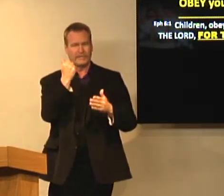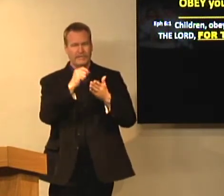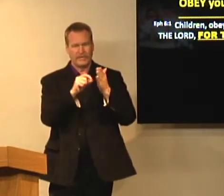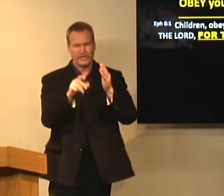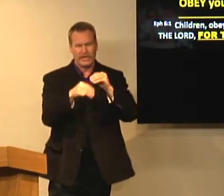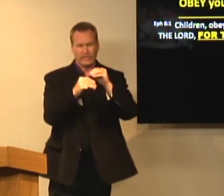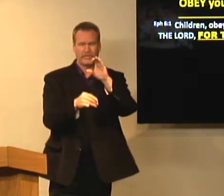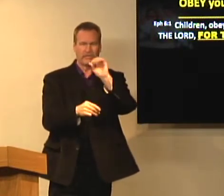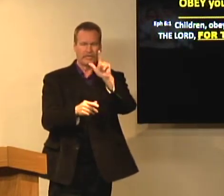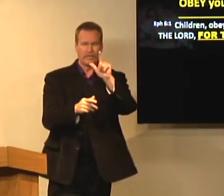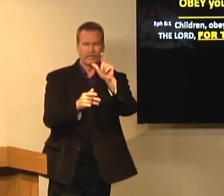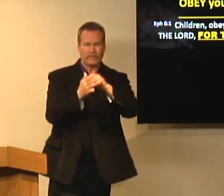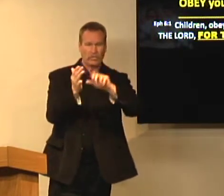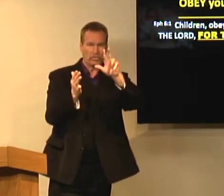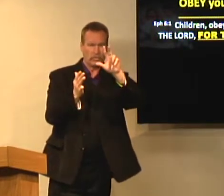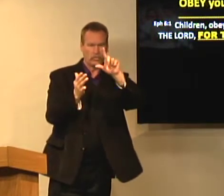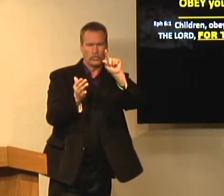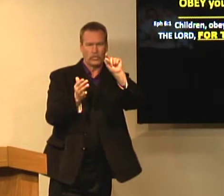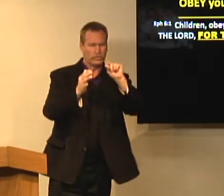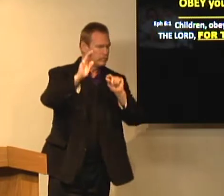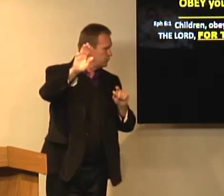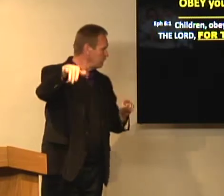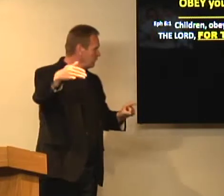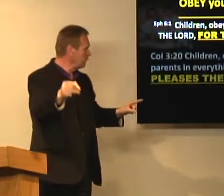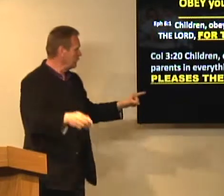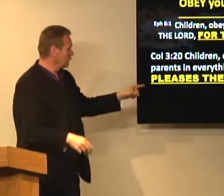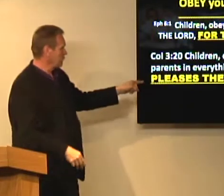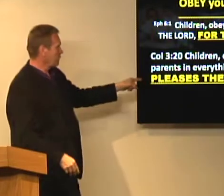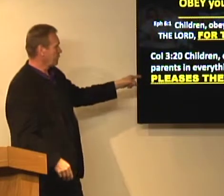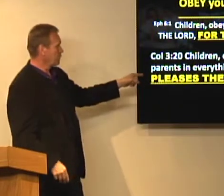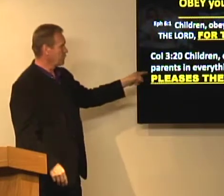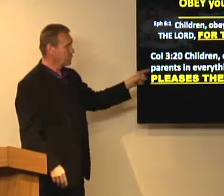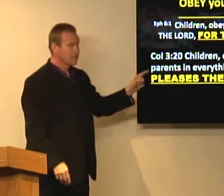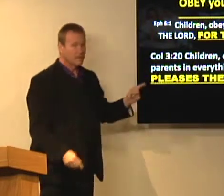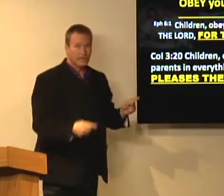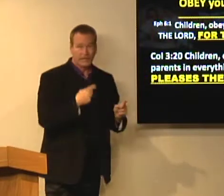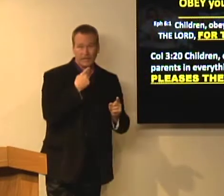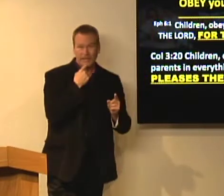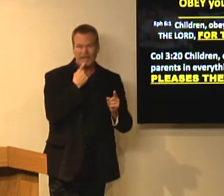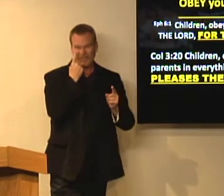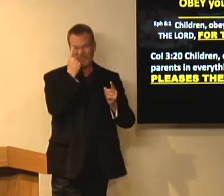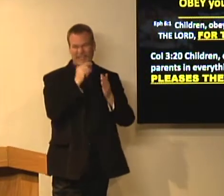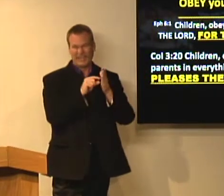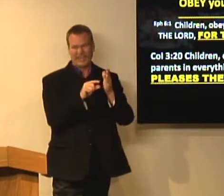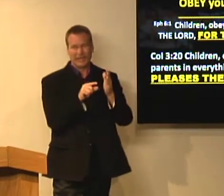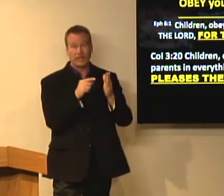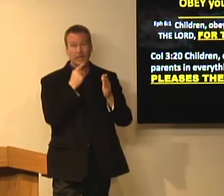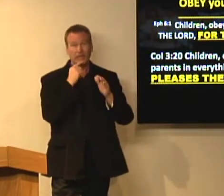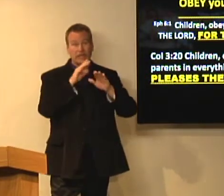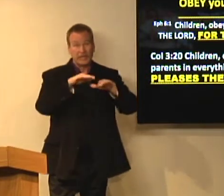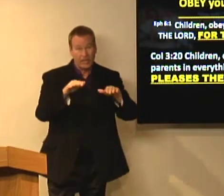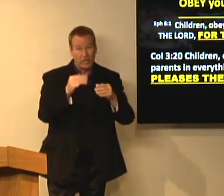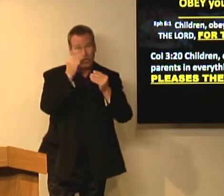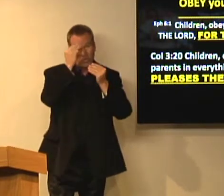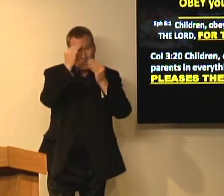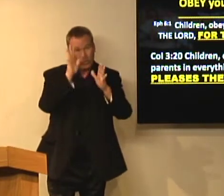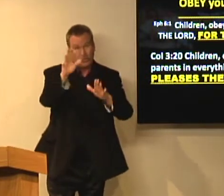parents. And then I also added Colossians chapter 3, verse 20. This verse says, "Children, obey